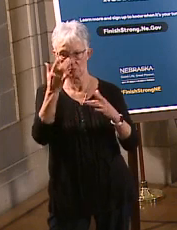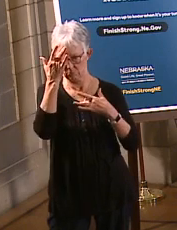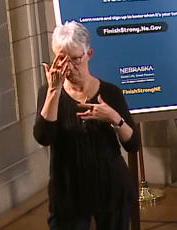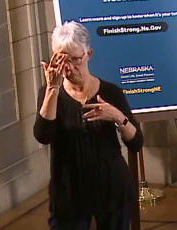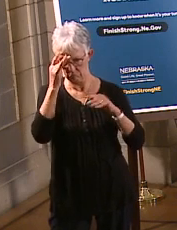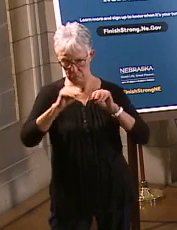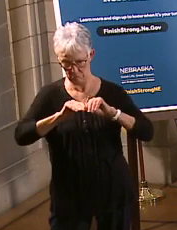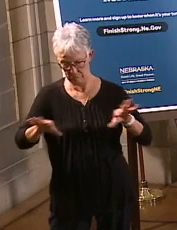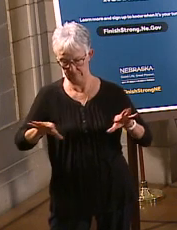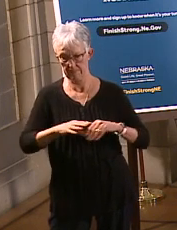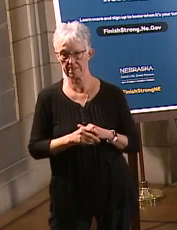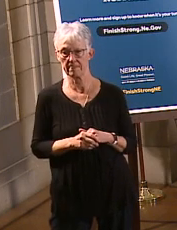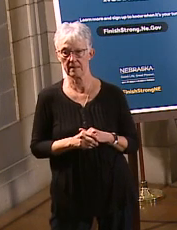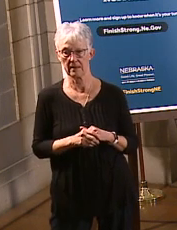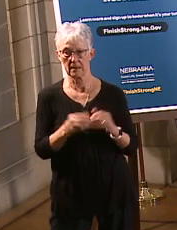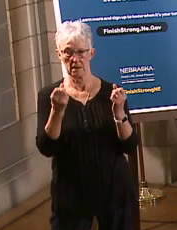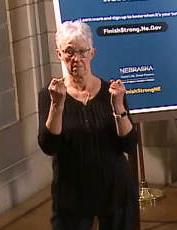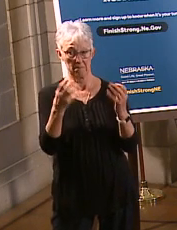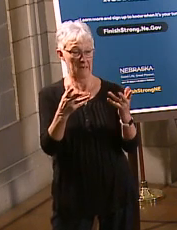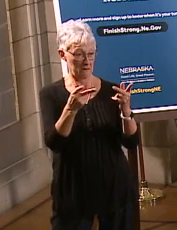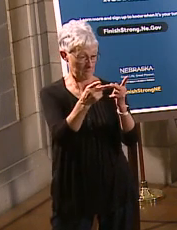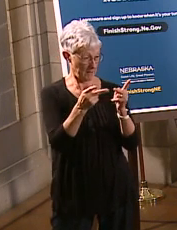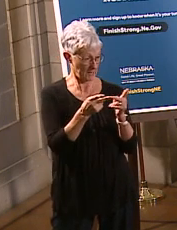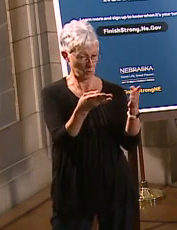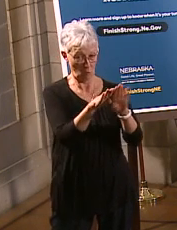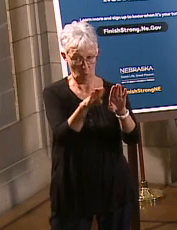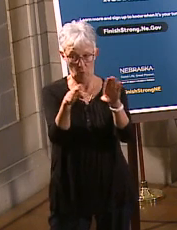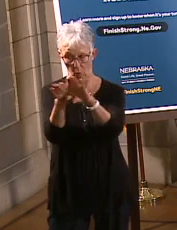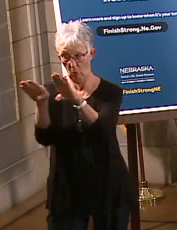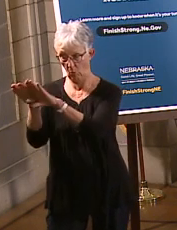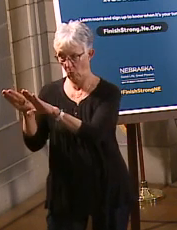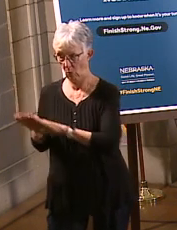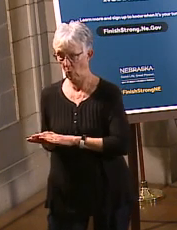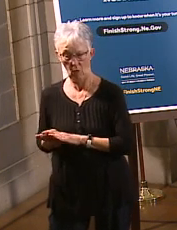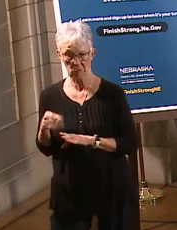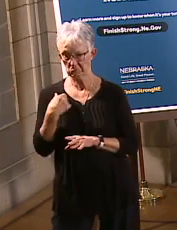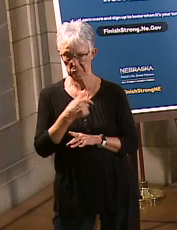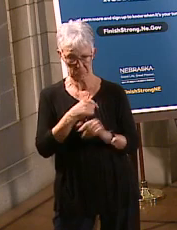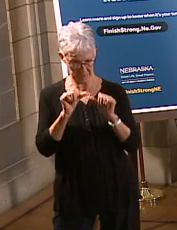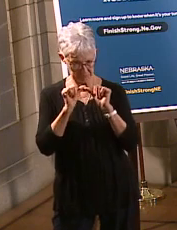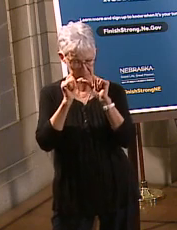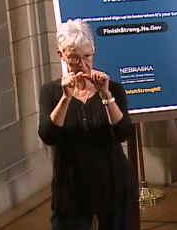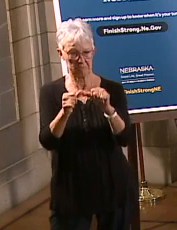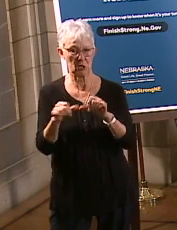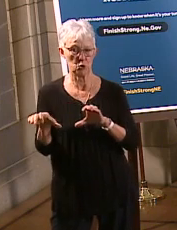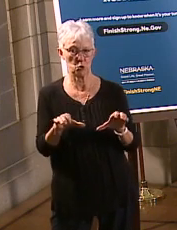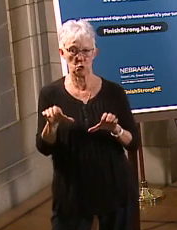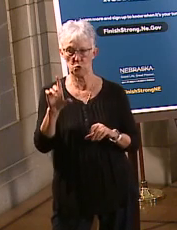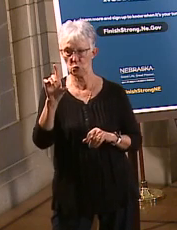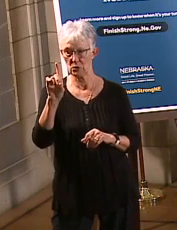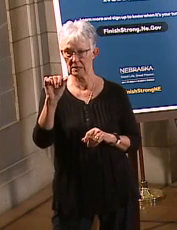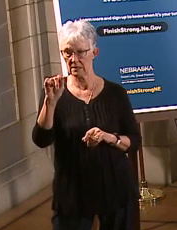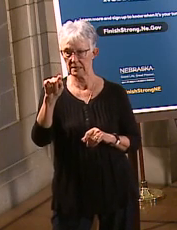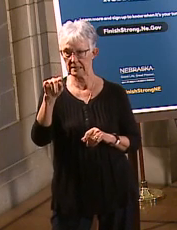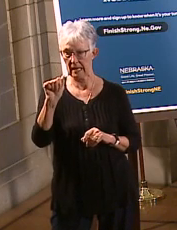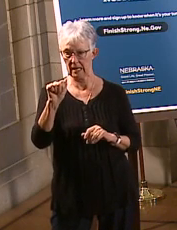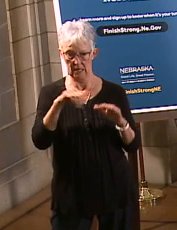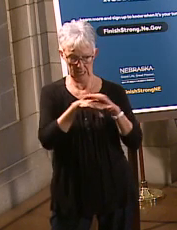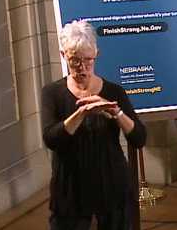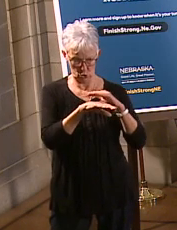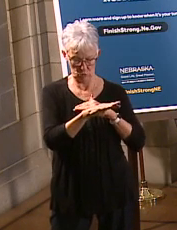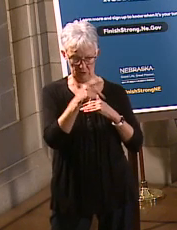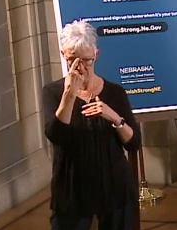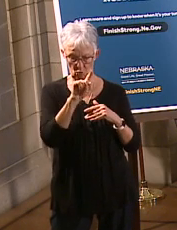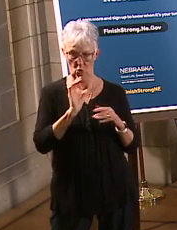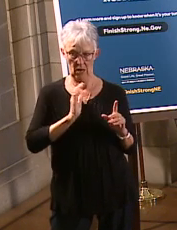many places that were being closed down, we were able to continue to do the data entry, to send those files electronically